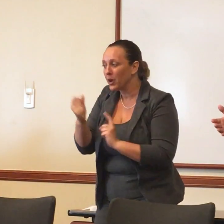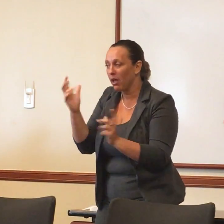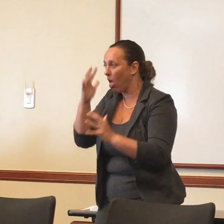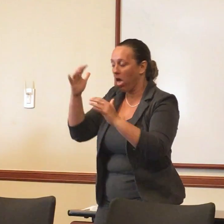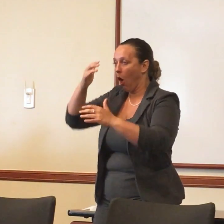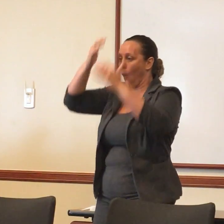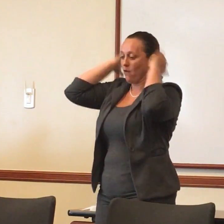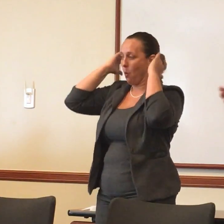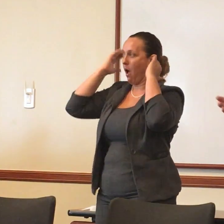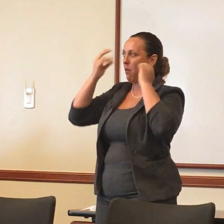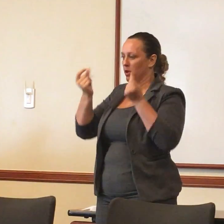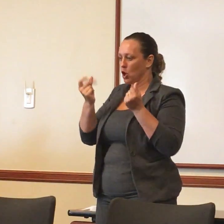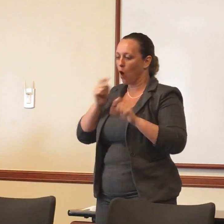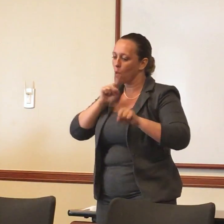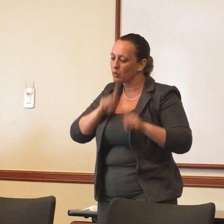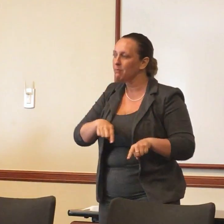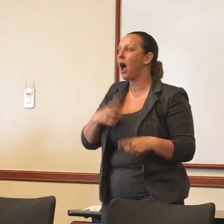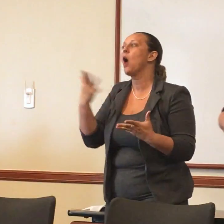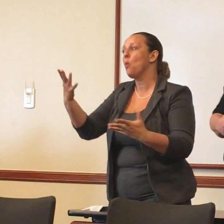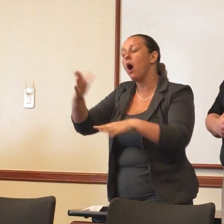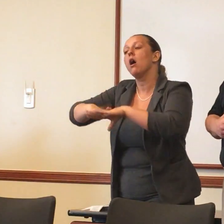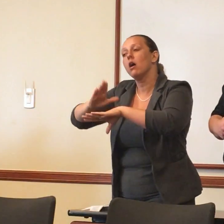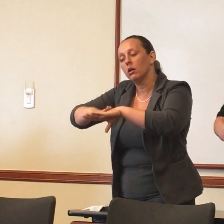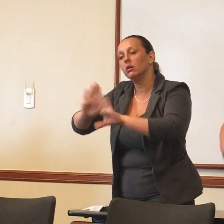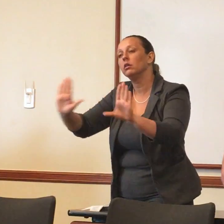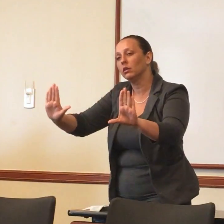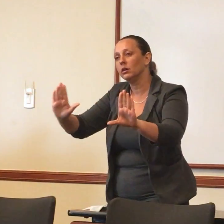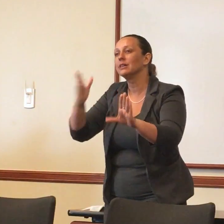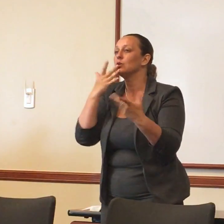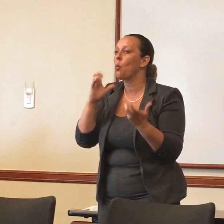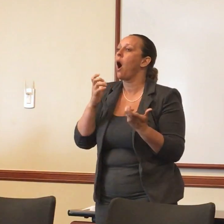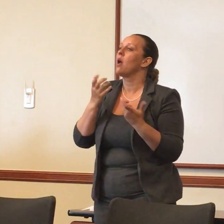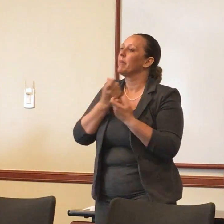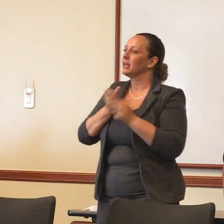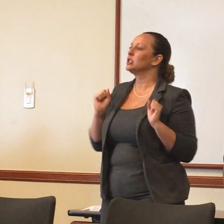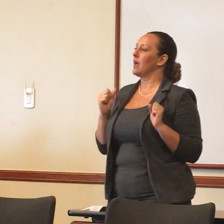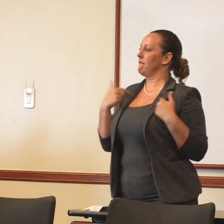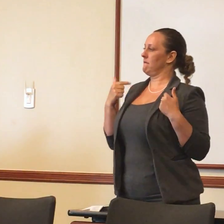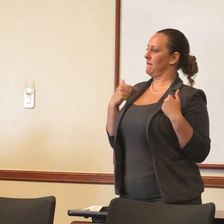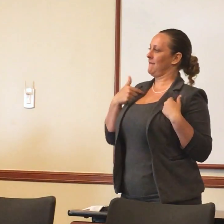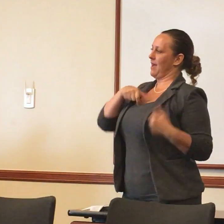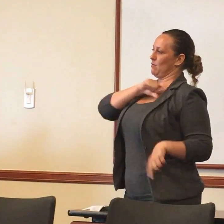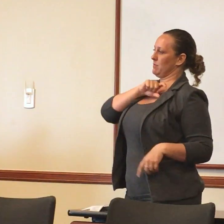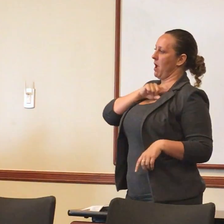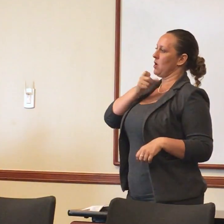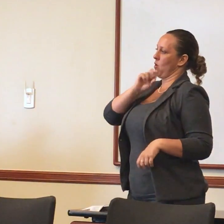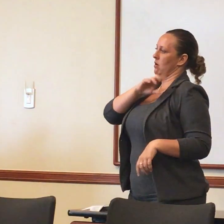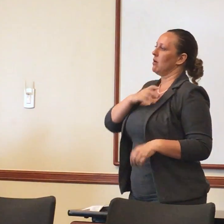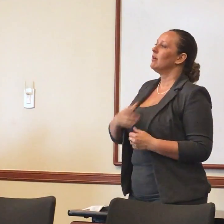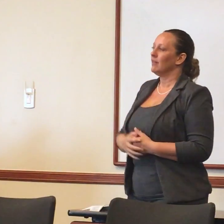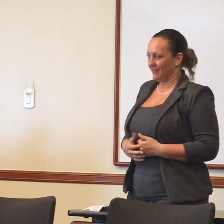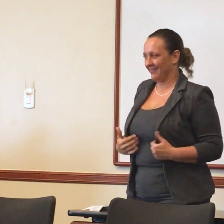injured, so you don't get injured further, and so the responders don't get injured. Okay. Not a gate, yeah,